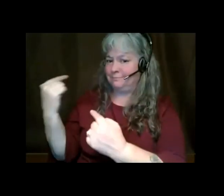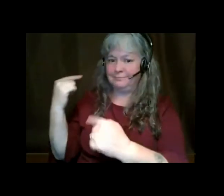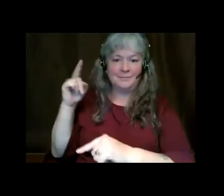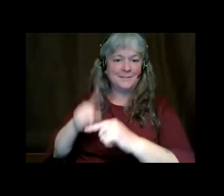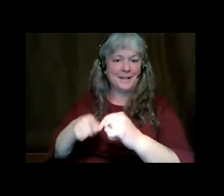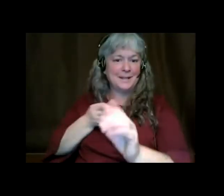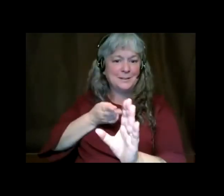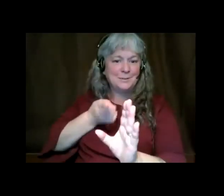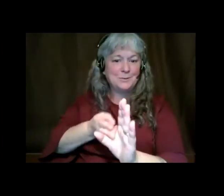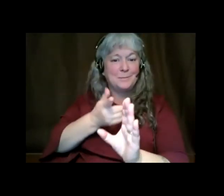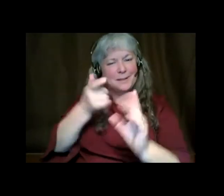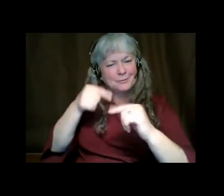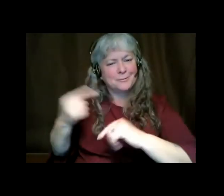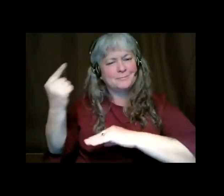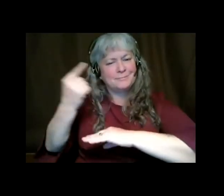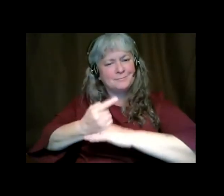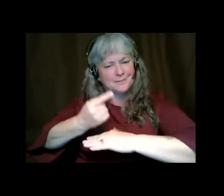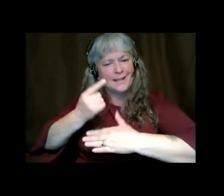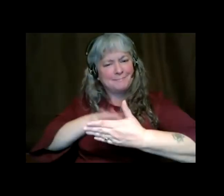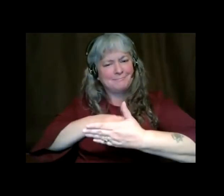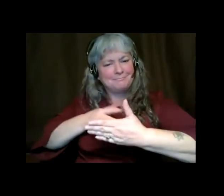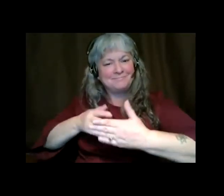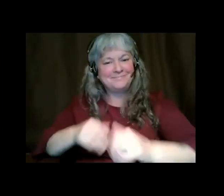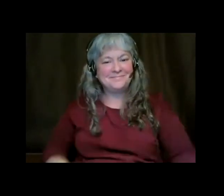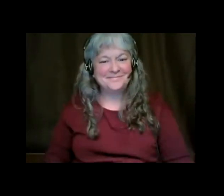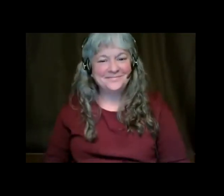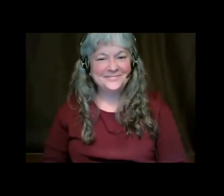day. So I'm going to